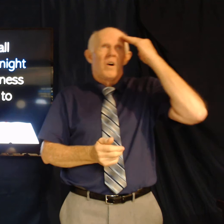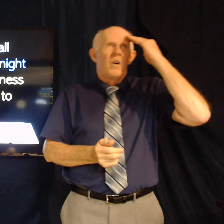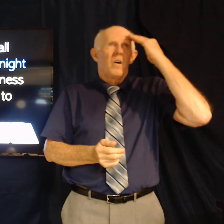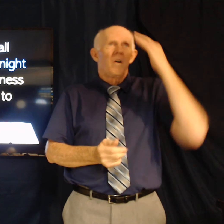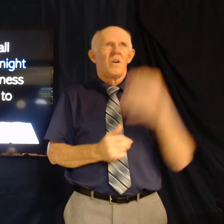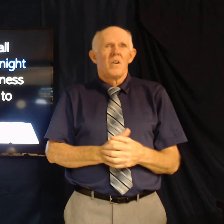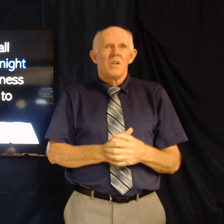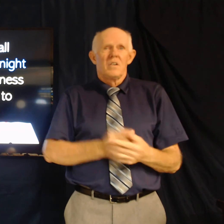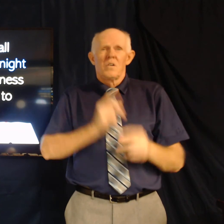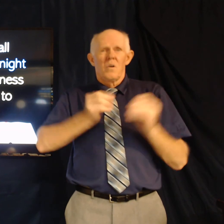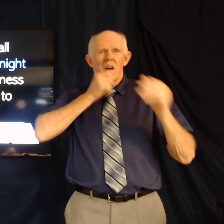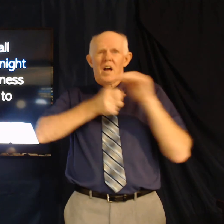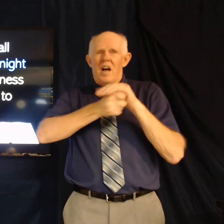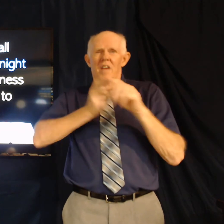everything. He knows everything.